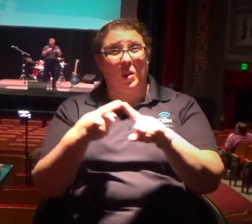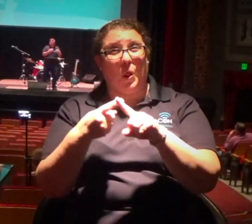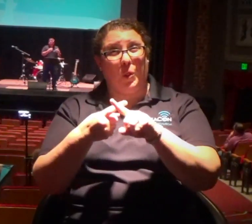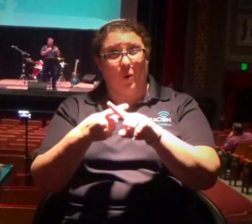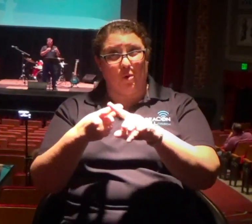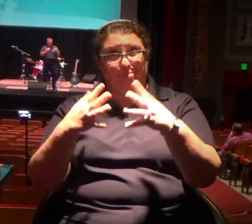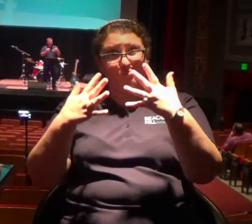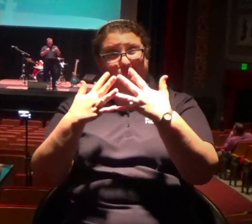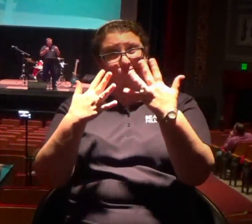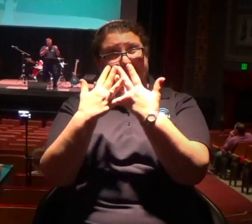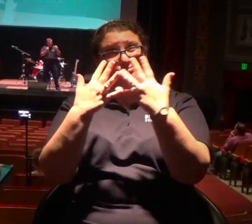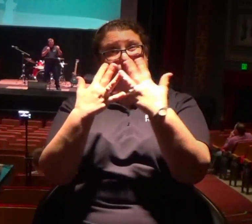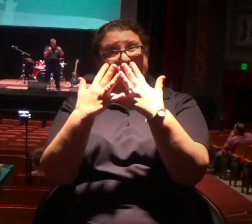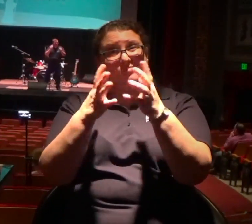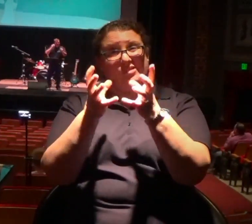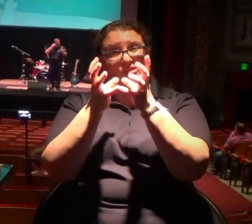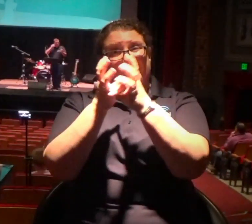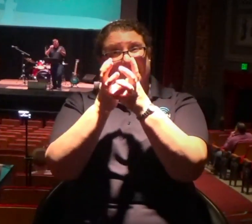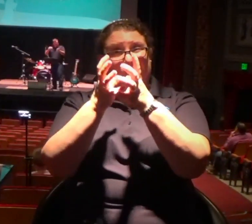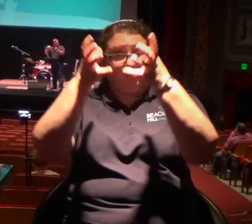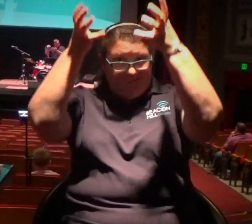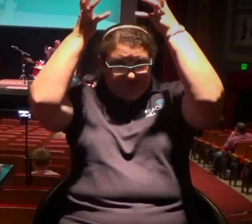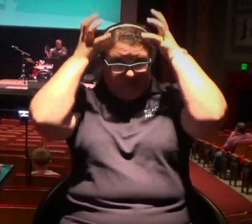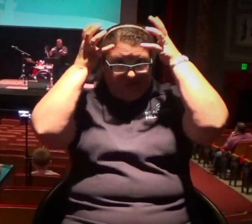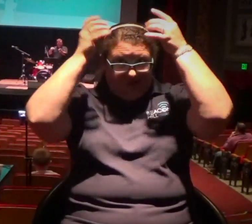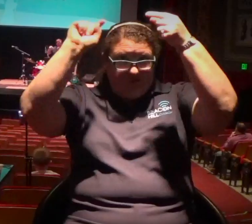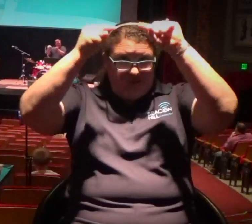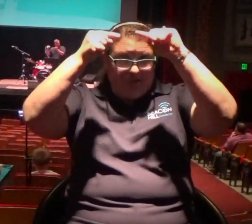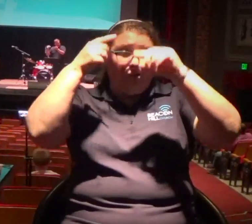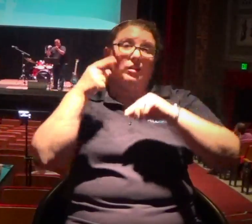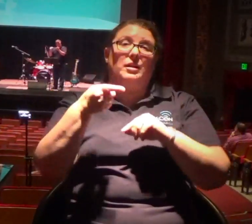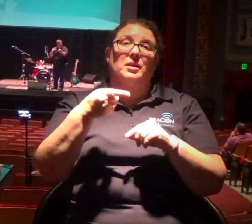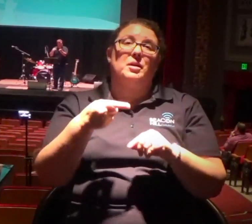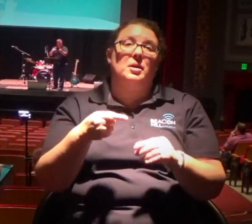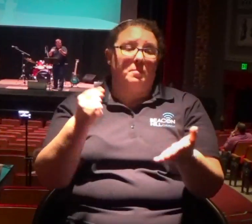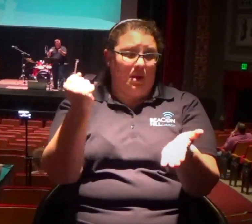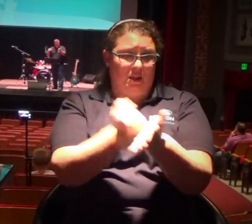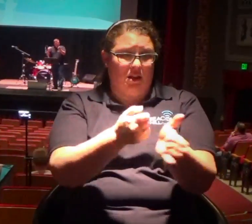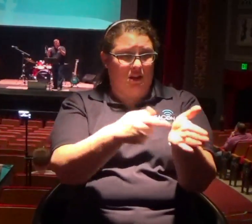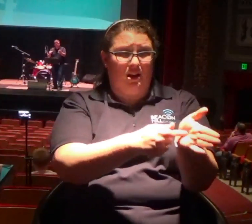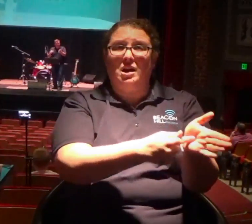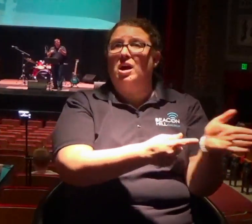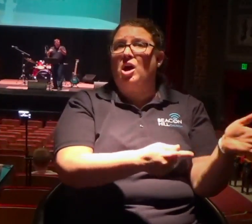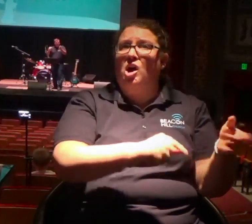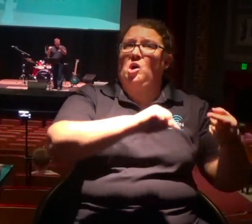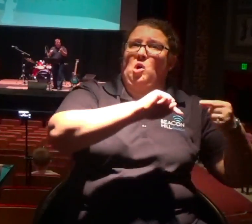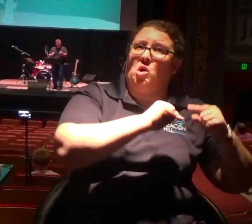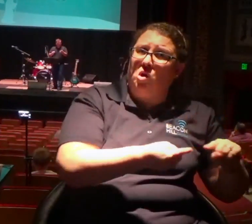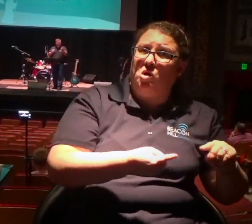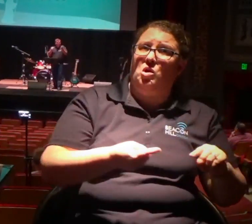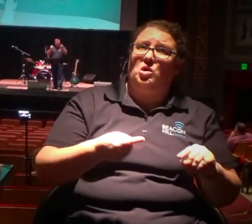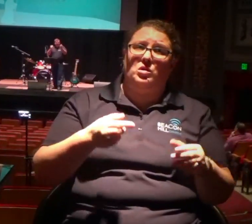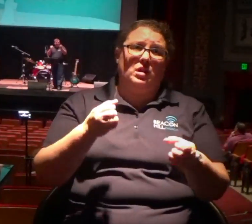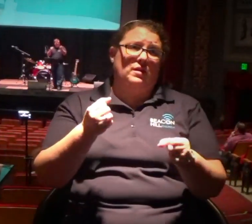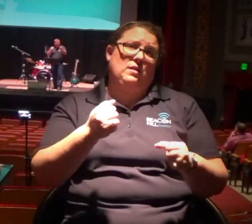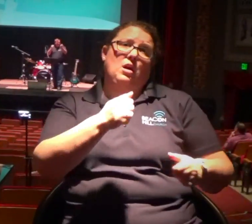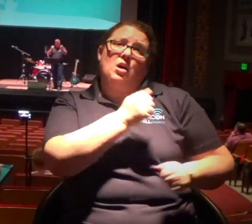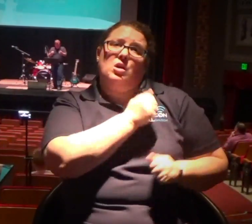crushed him? Do you understand that the piercing from the soldiers, they hurt him, they wounded him, and yet the